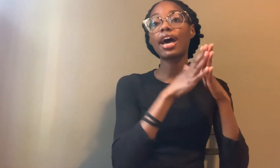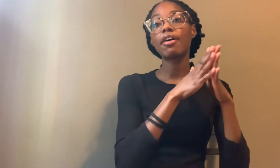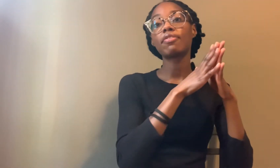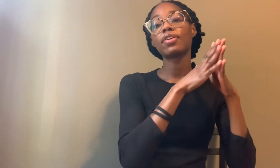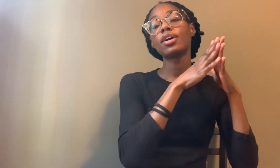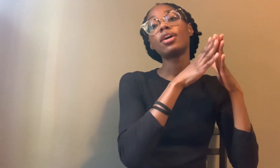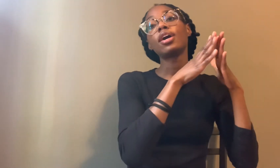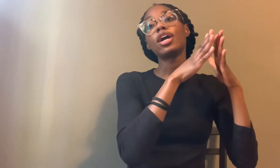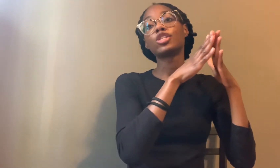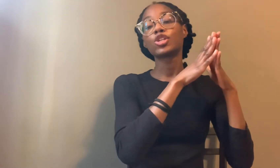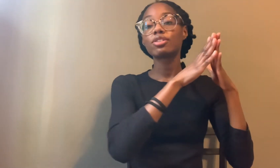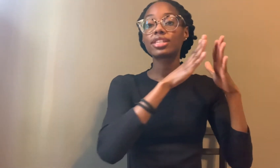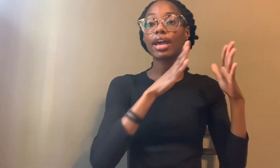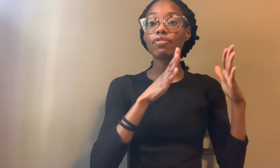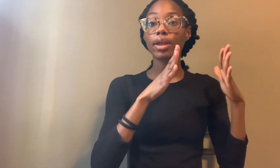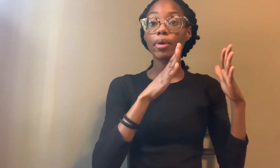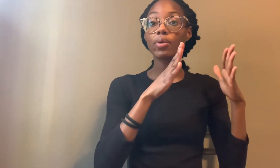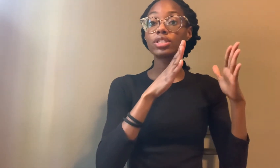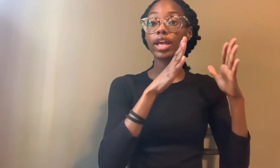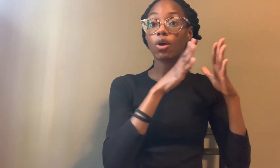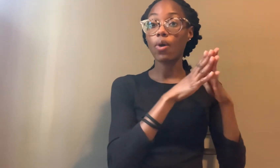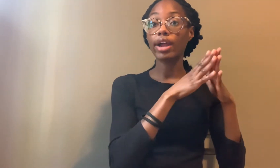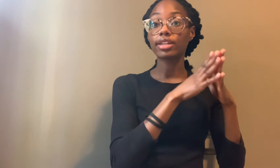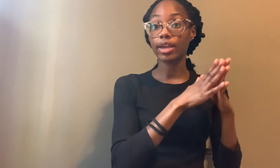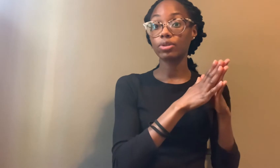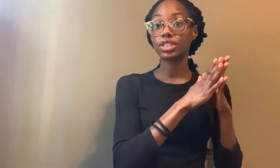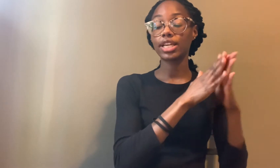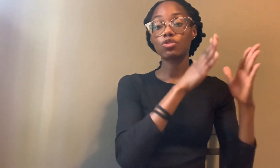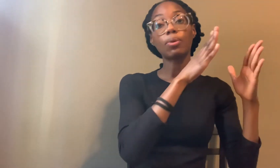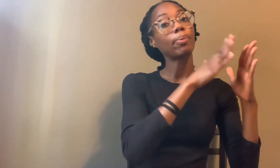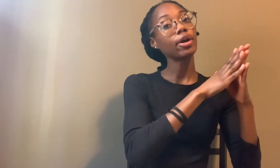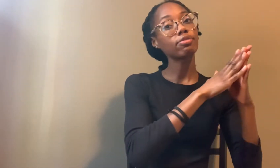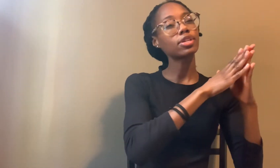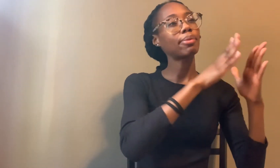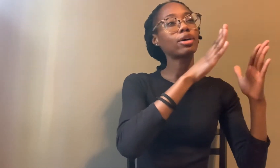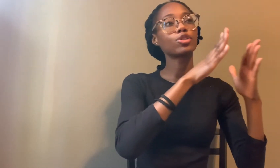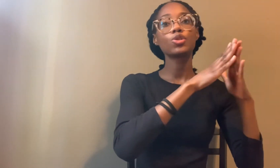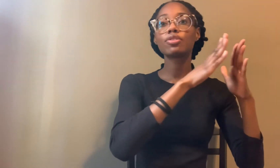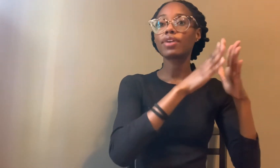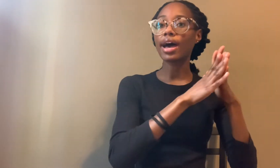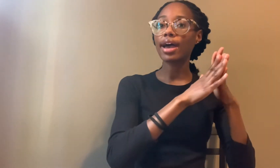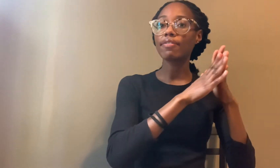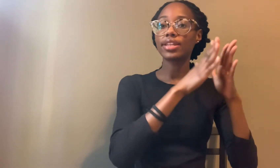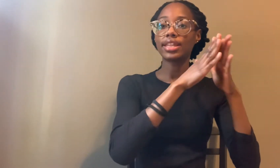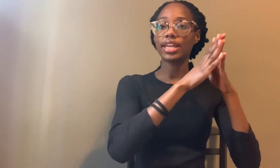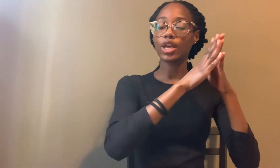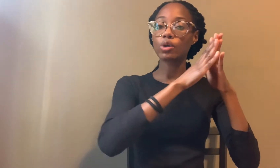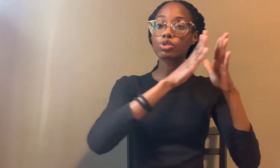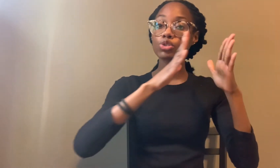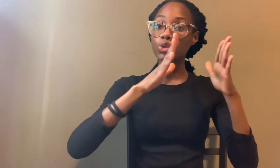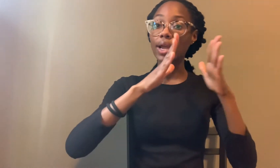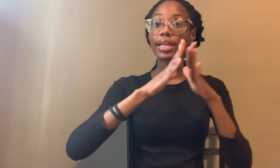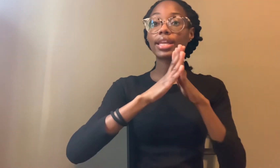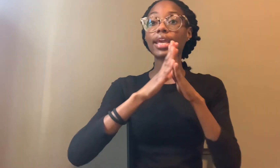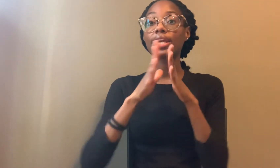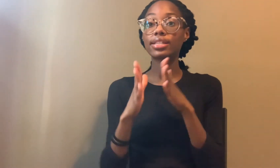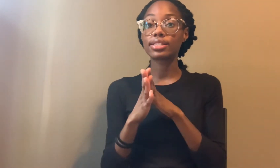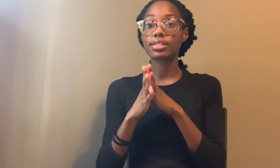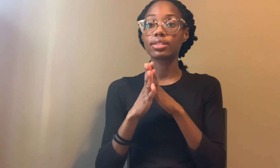have a certain time frame in which they acquire language, and that's from birth to about 2 to 5, and then it goes through and it ends when